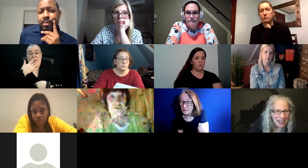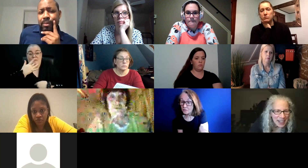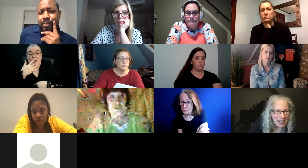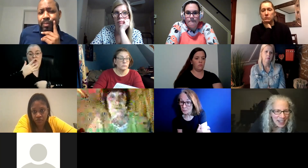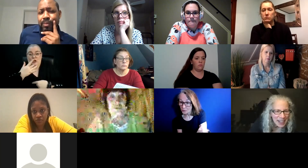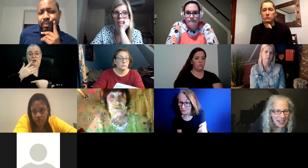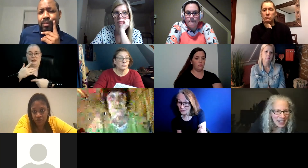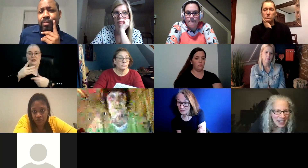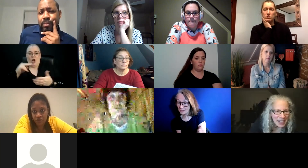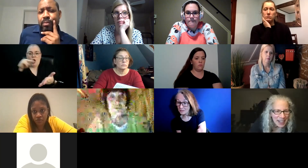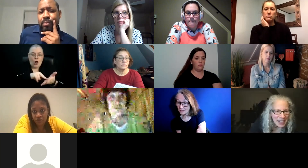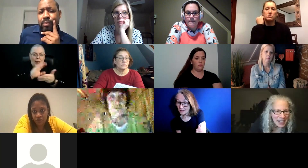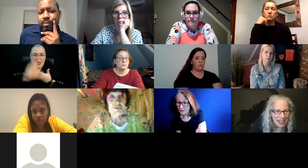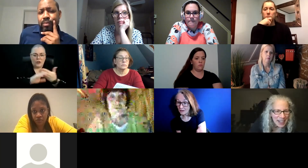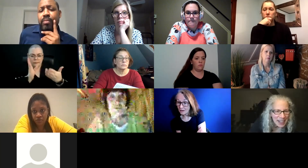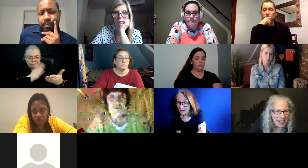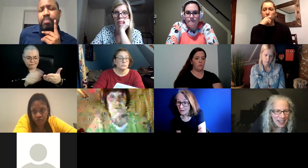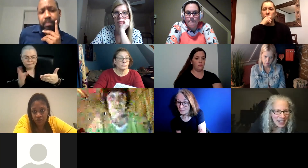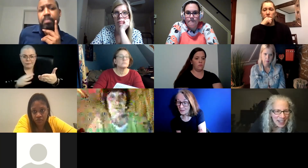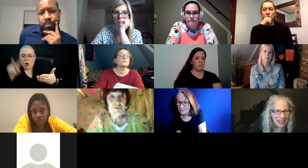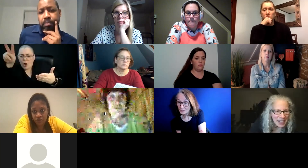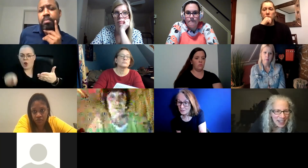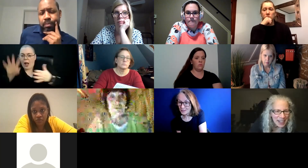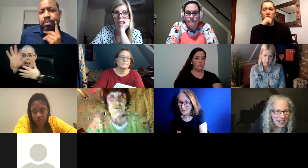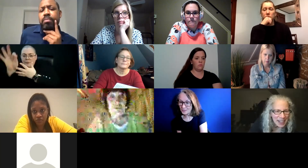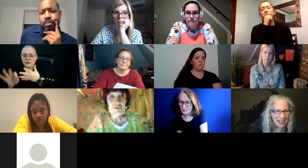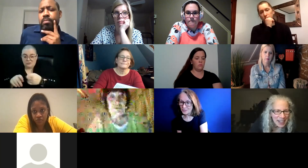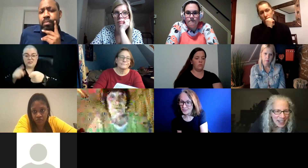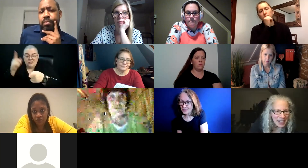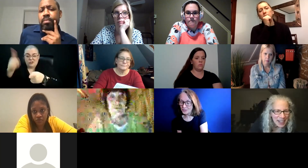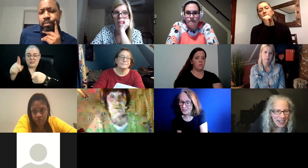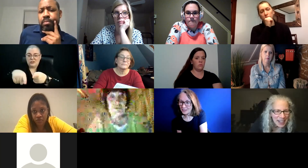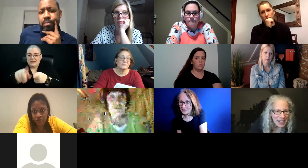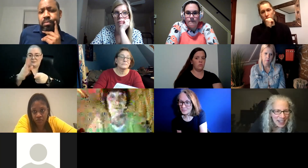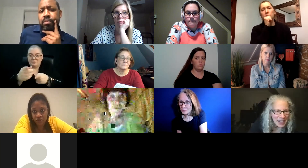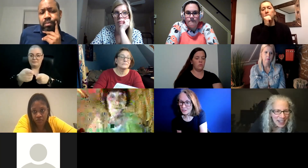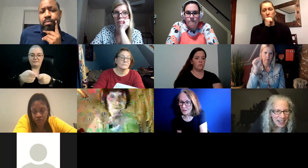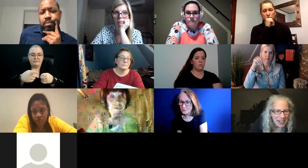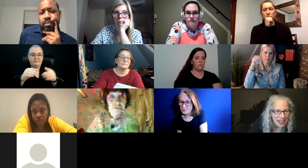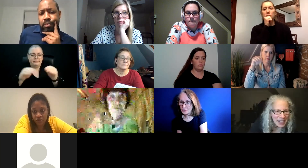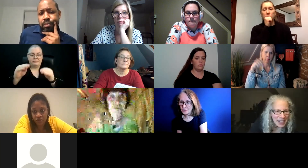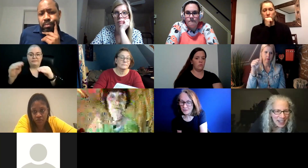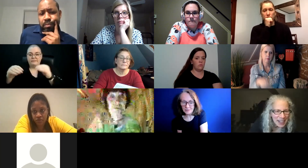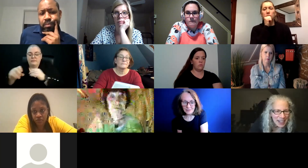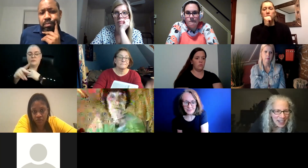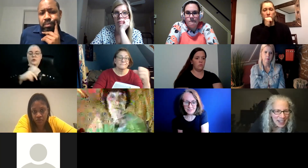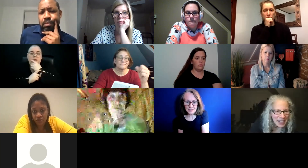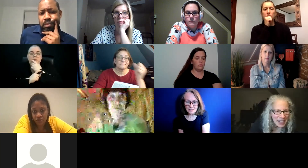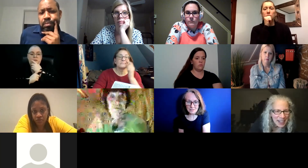me personally, I like to look at my calendar and look ahead and see what the options are. Jen is